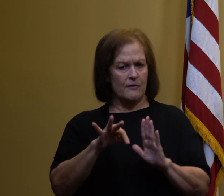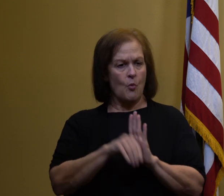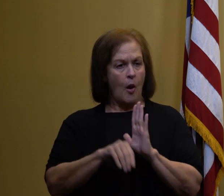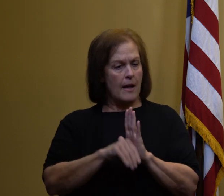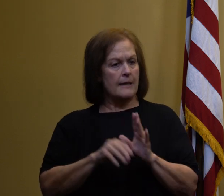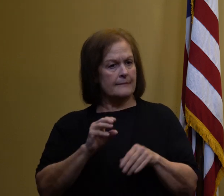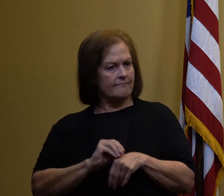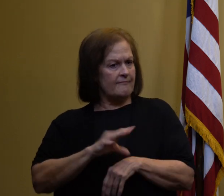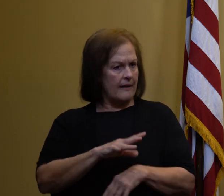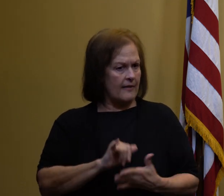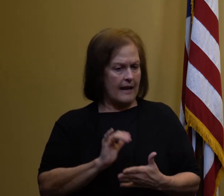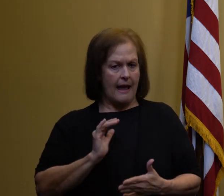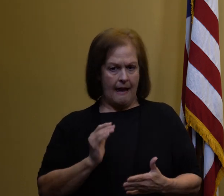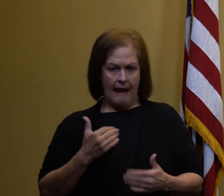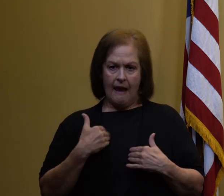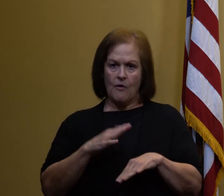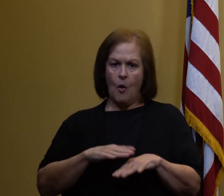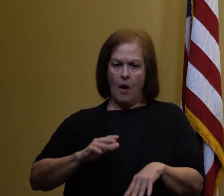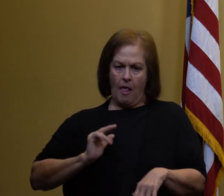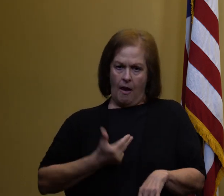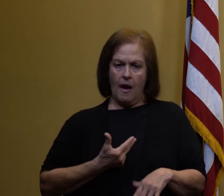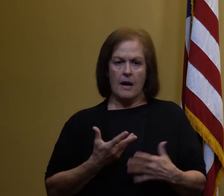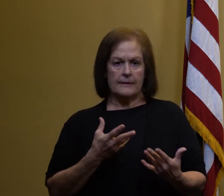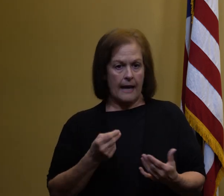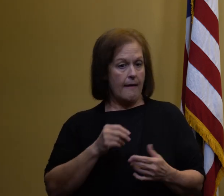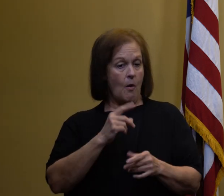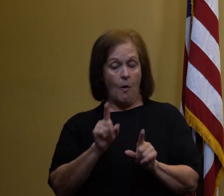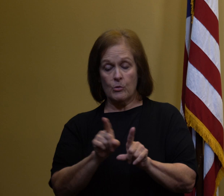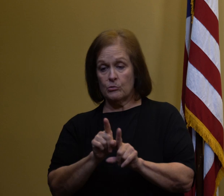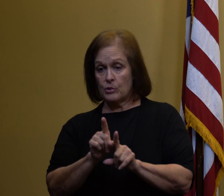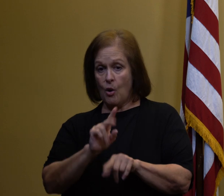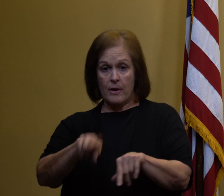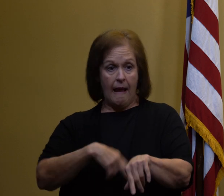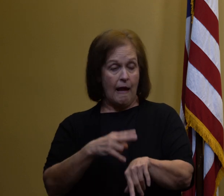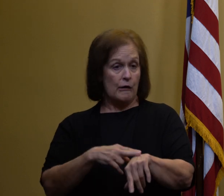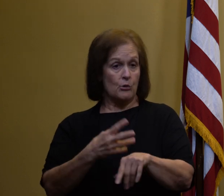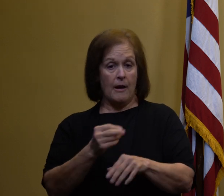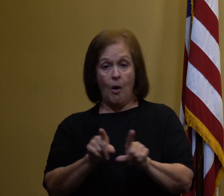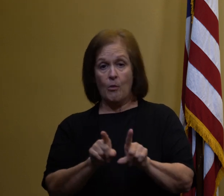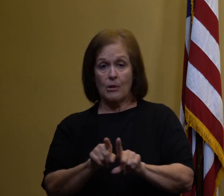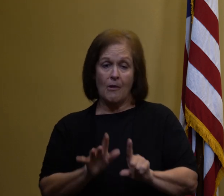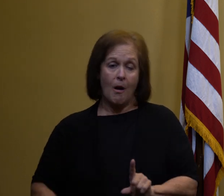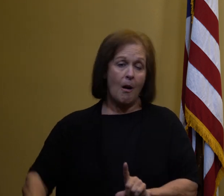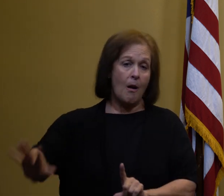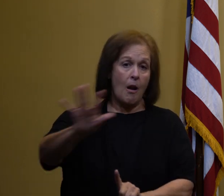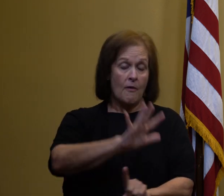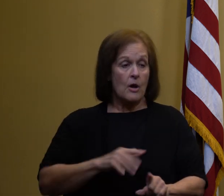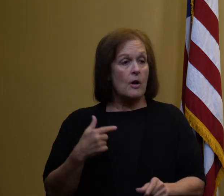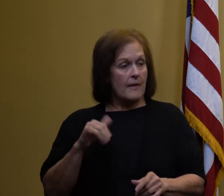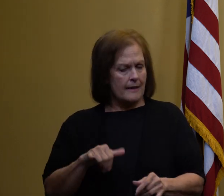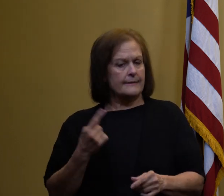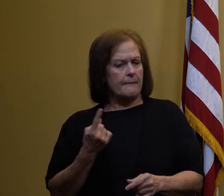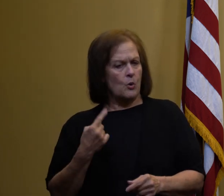that it's having not only here, has a greater impact nationally and even globally. But it is something that we